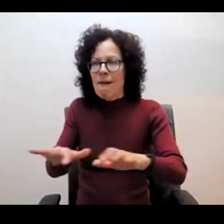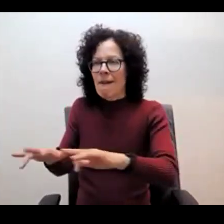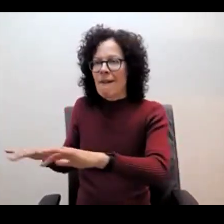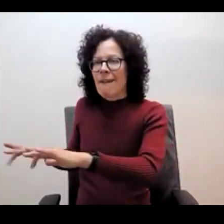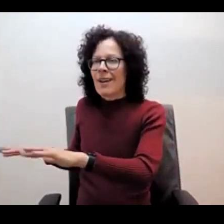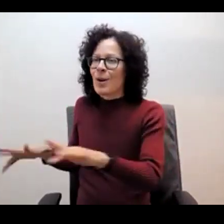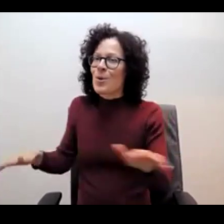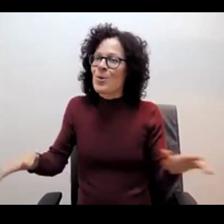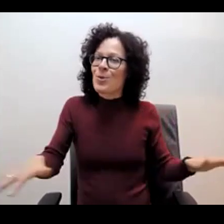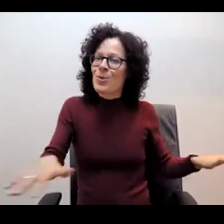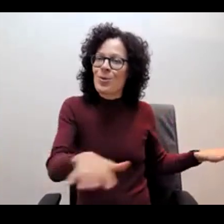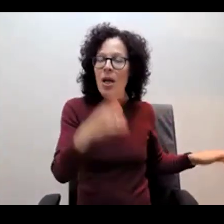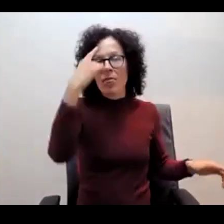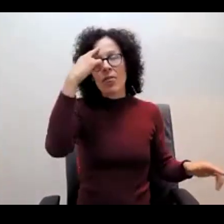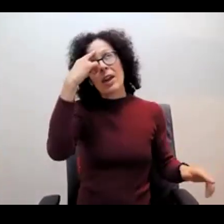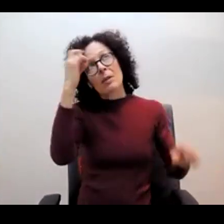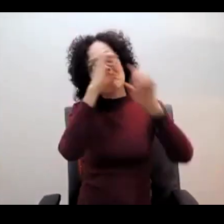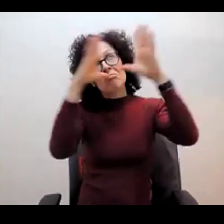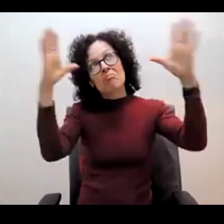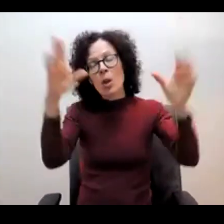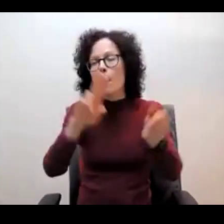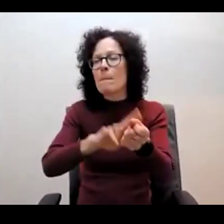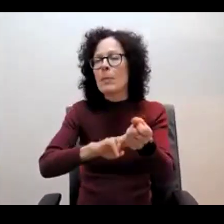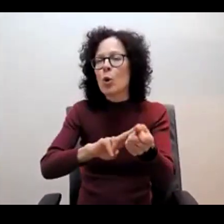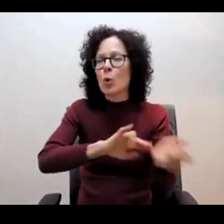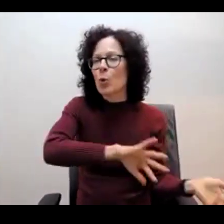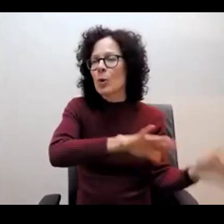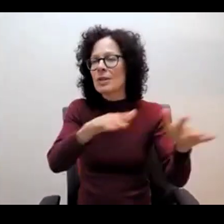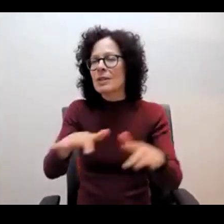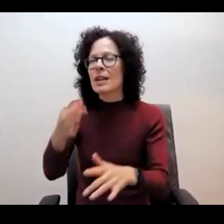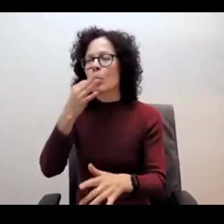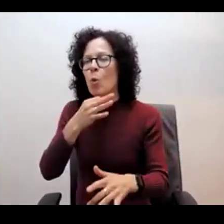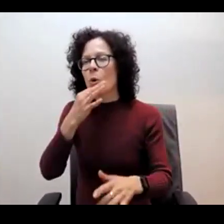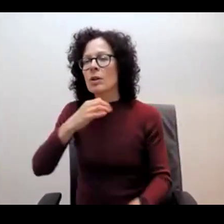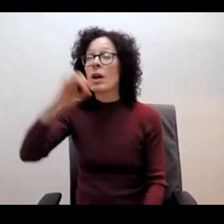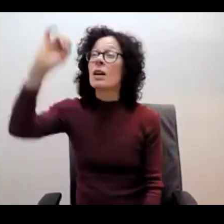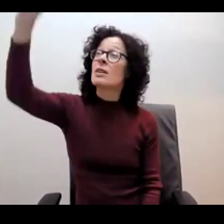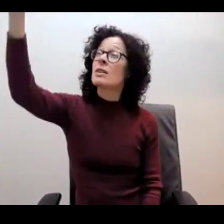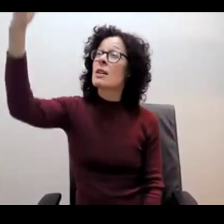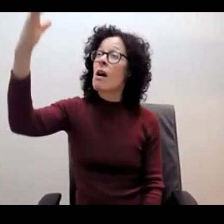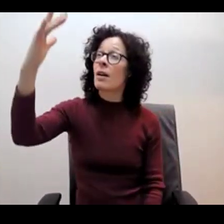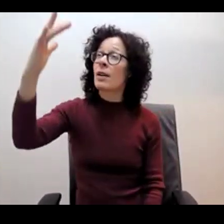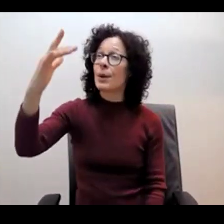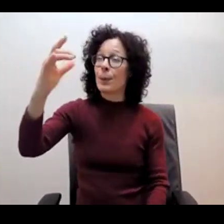Blue ocean water, perhaps with a sunlight sparkling off it.